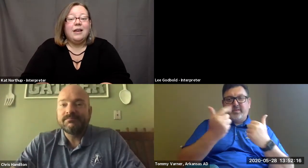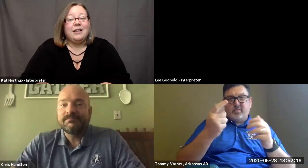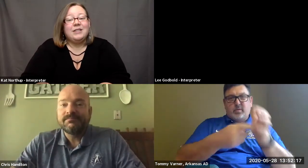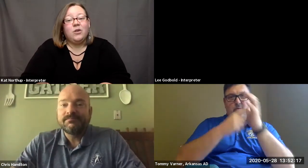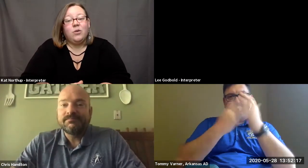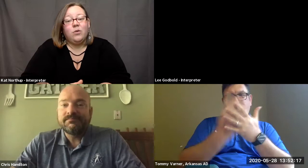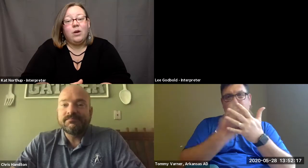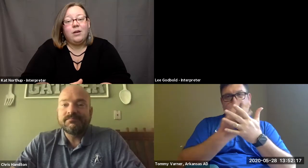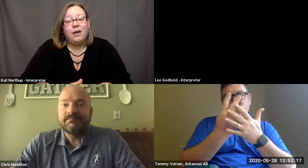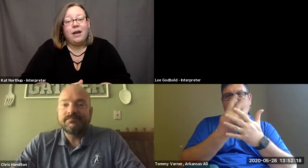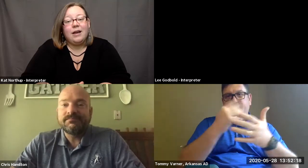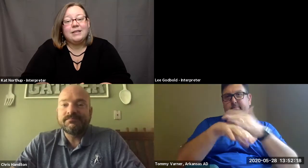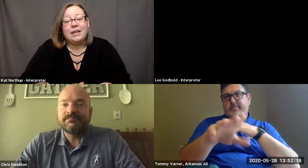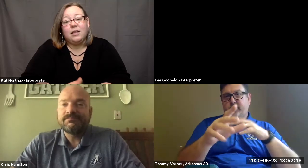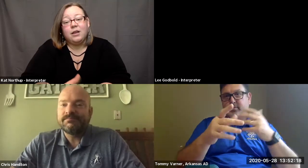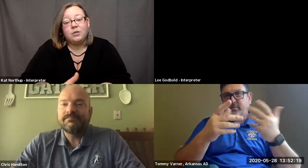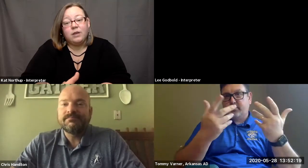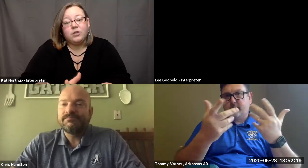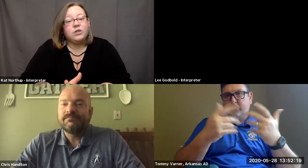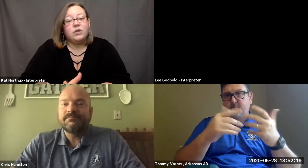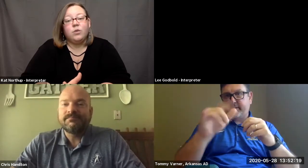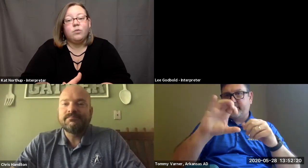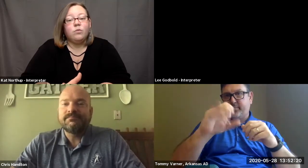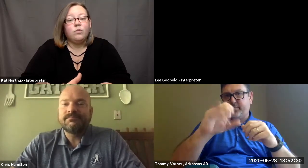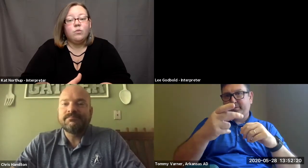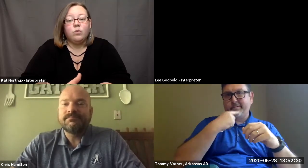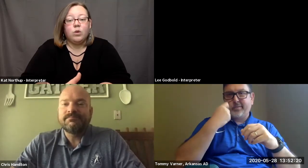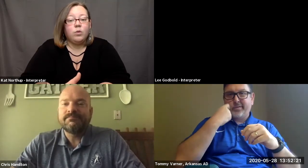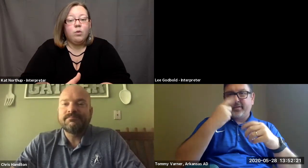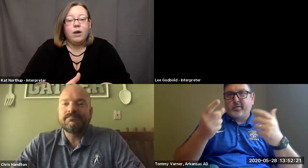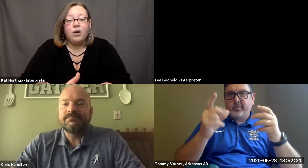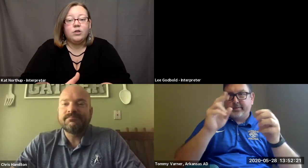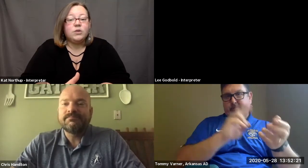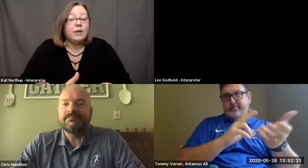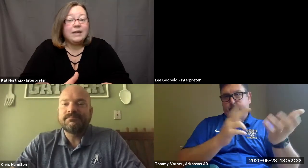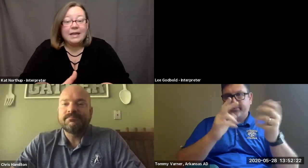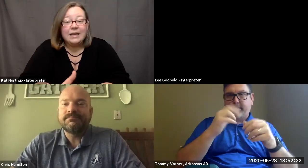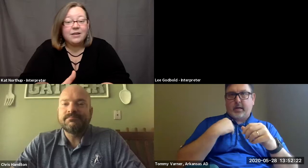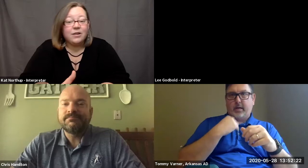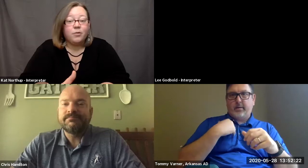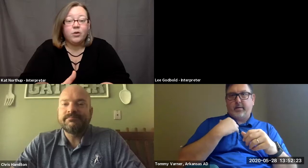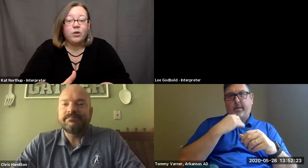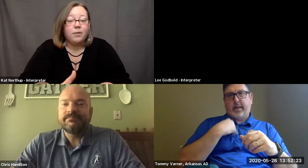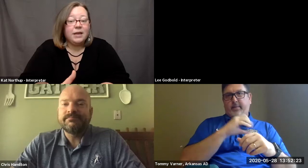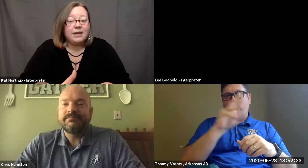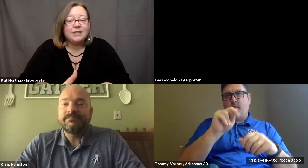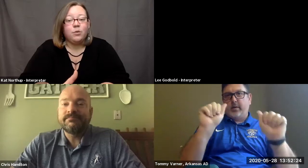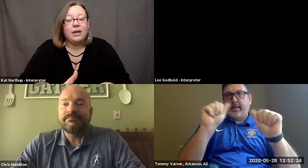Yeah, so as athletic directors, we're required screening, before you come in. And so we